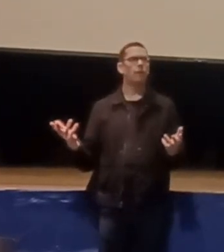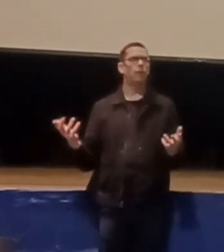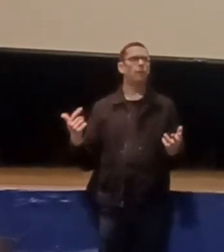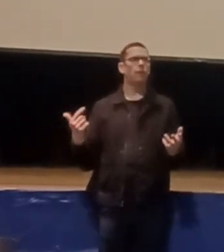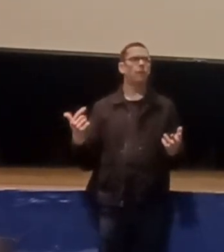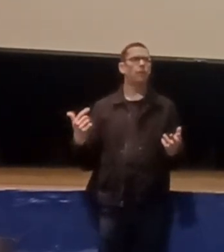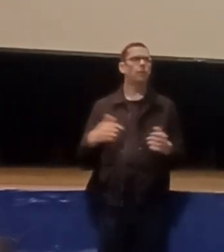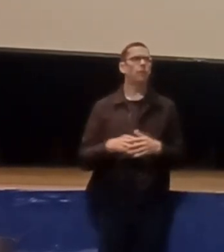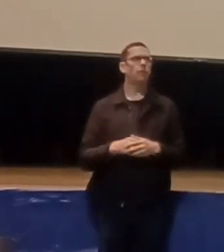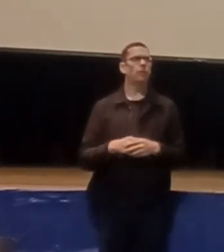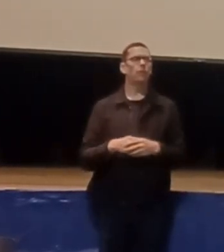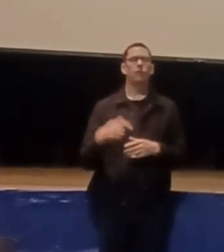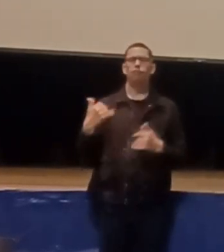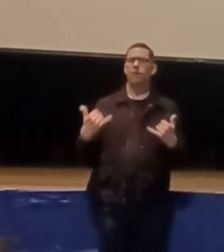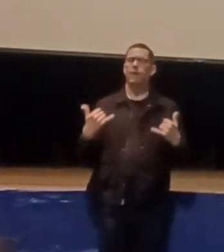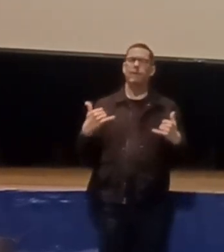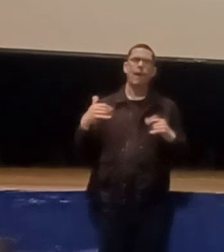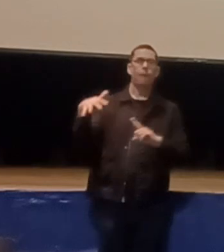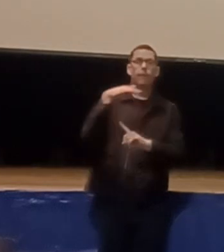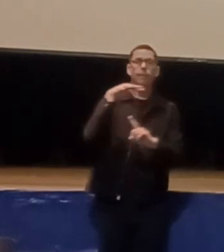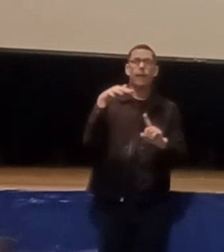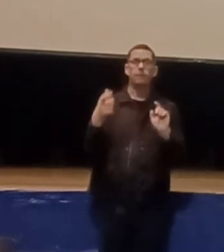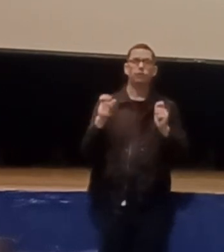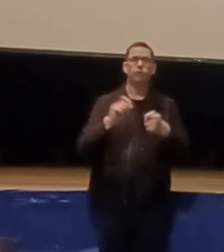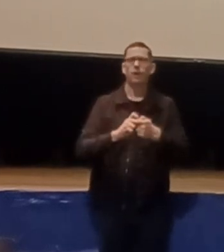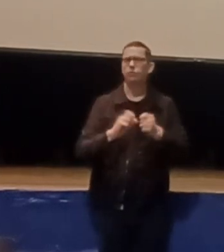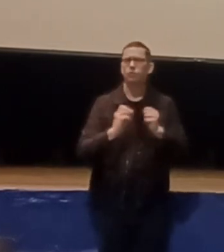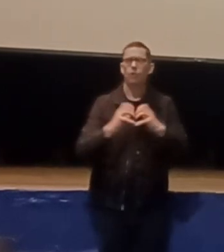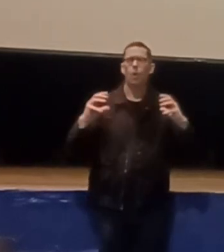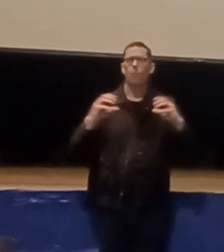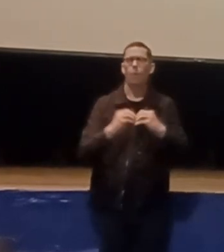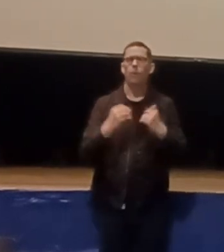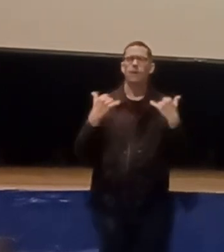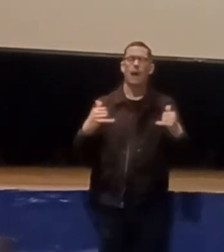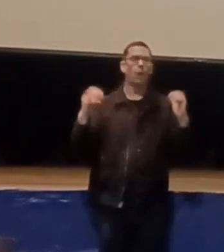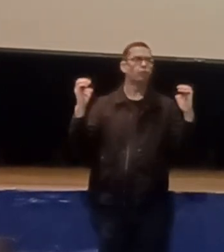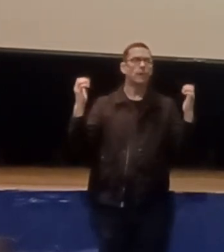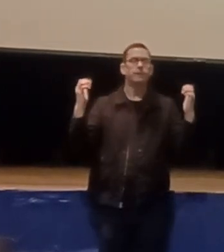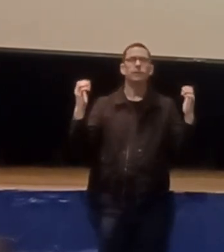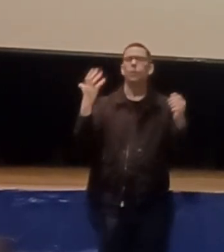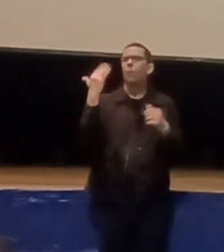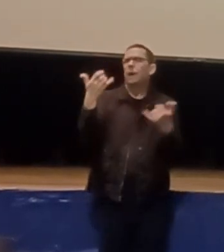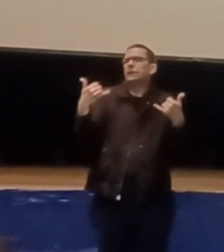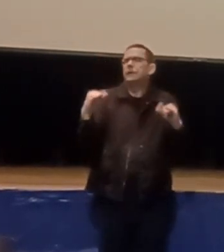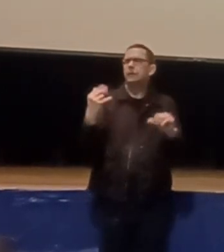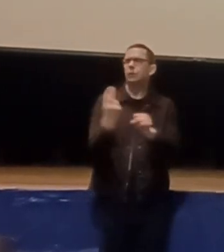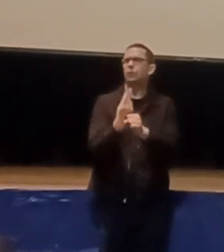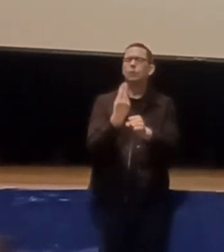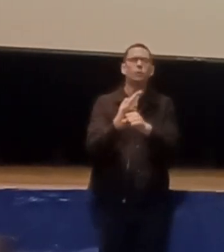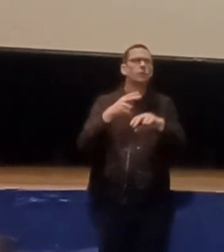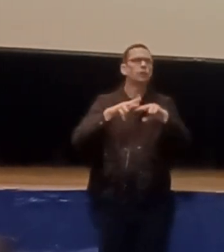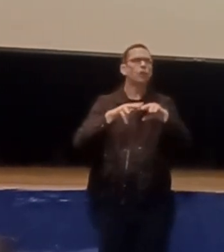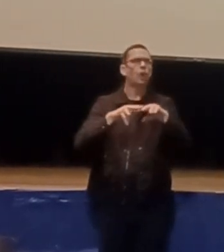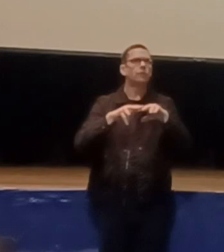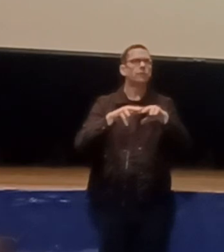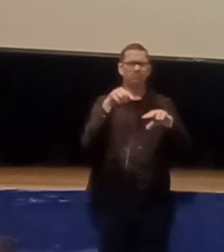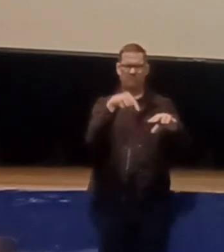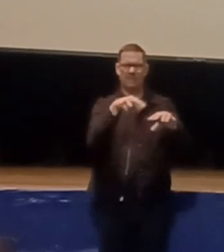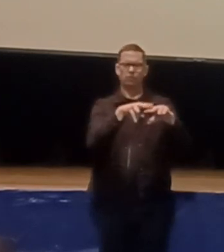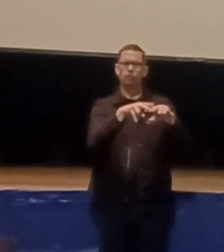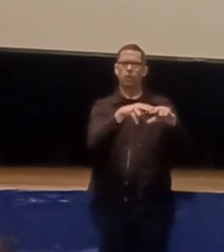anymore. We are in climate crisis. Why are we still using salt? Why is it being stored near